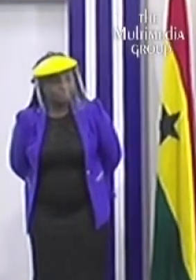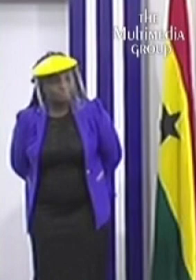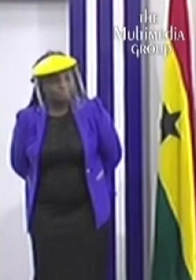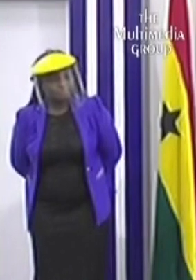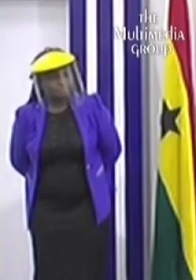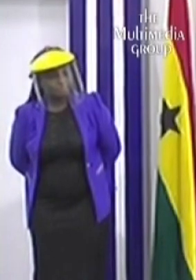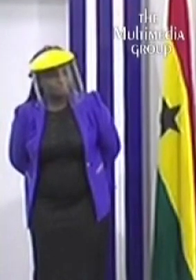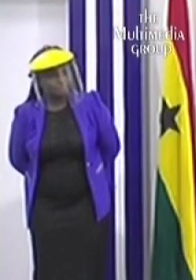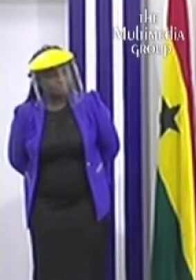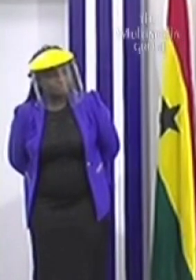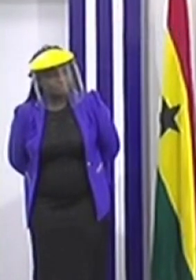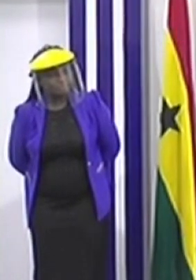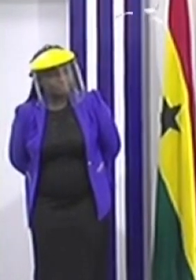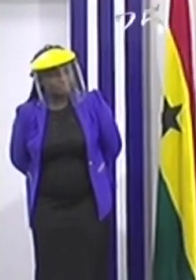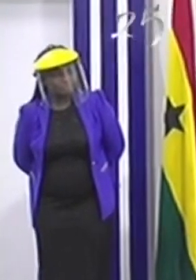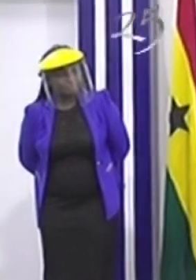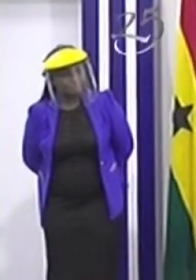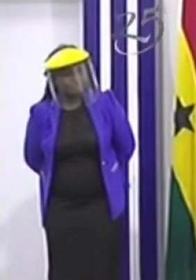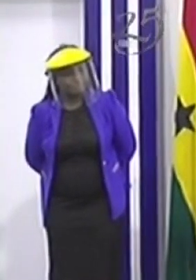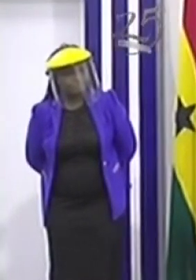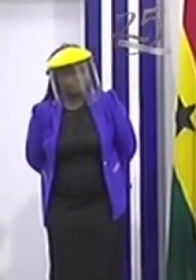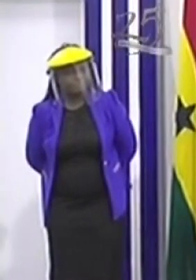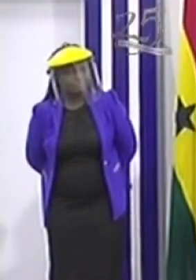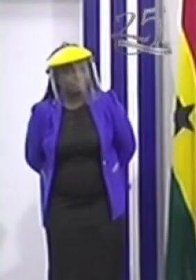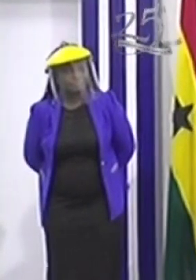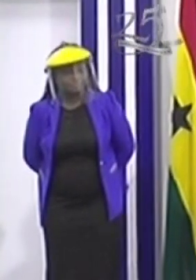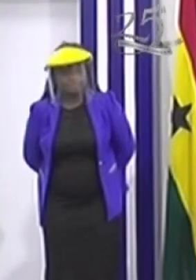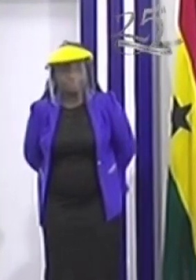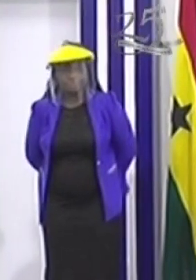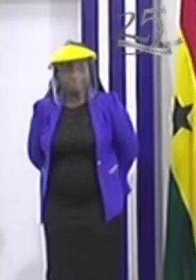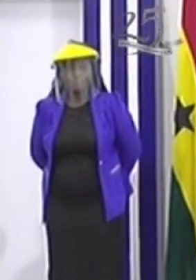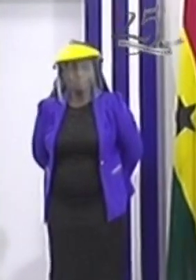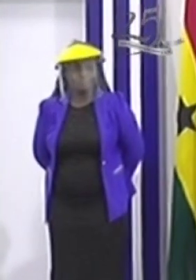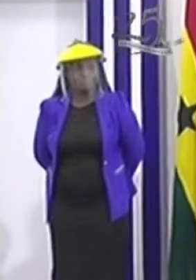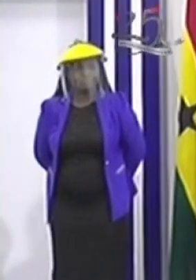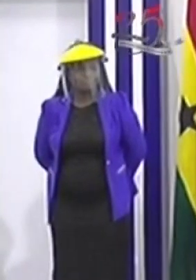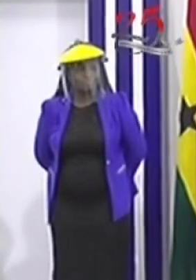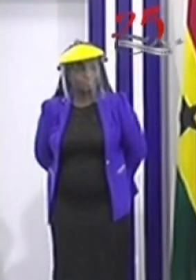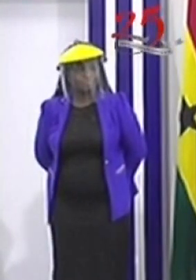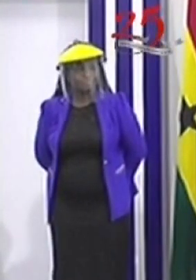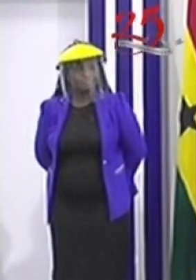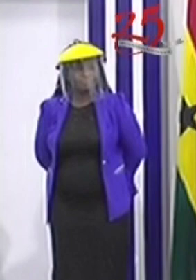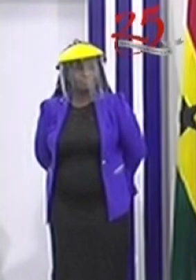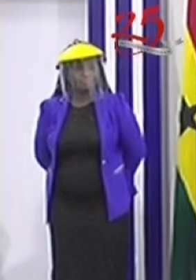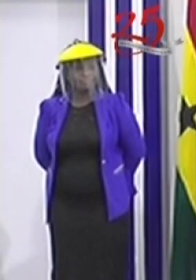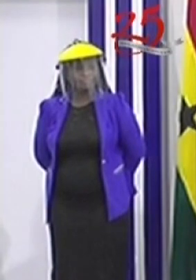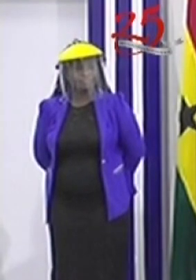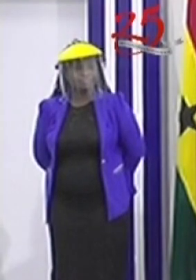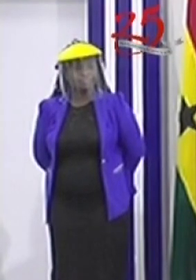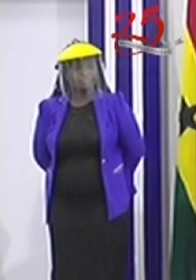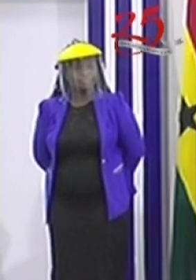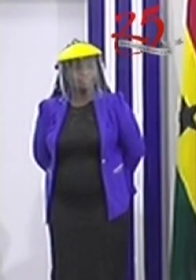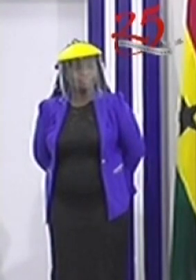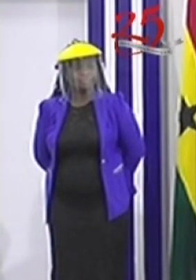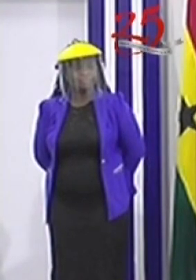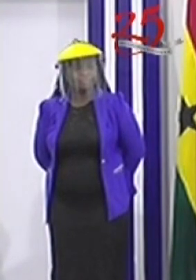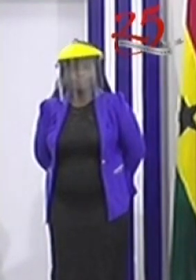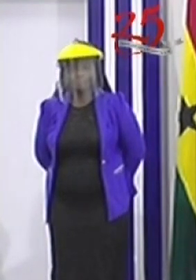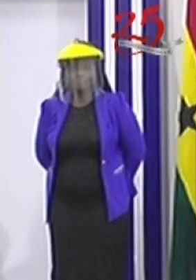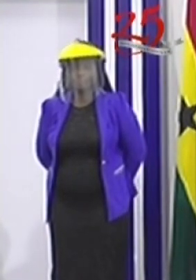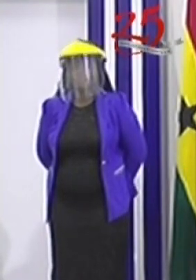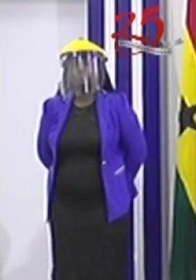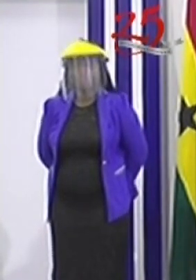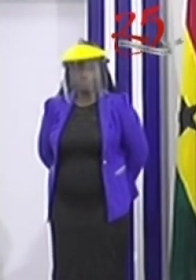I'm not so sure I'm the only one who couldn't hear you. Oh, I'm sorry. My name is Bill Bennett, and I represent Top FM and